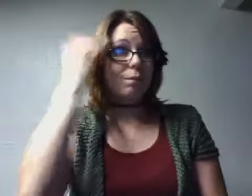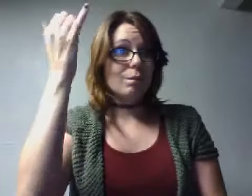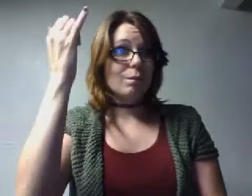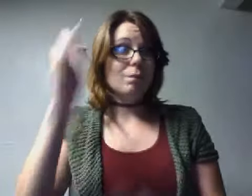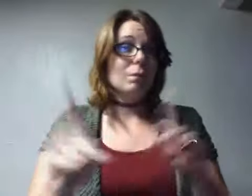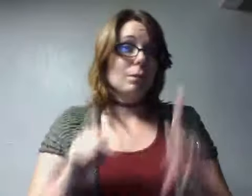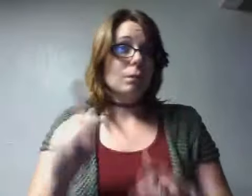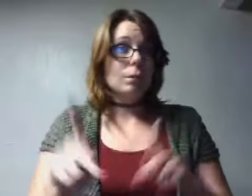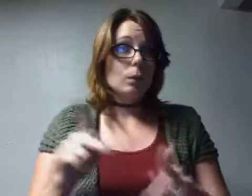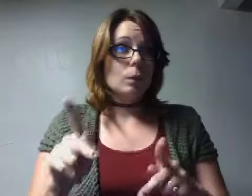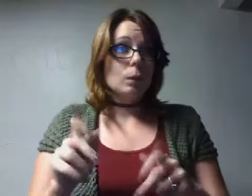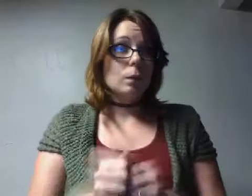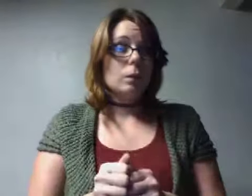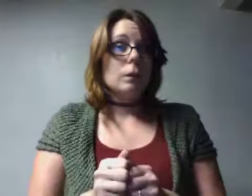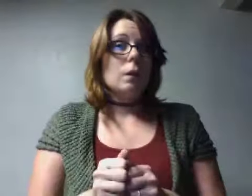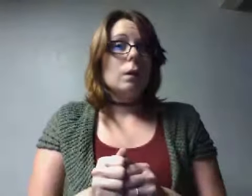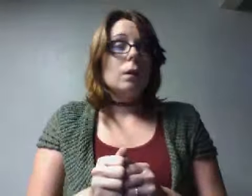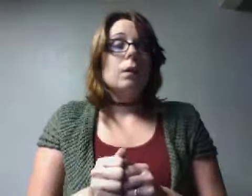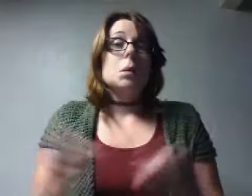aren't producing the work that matches their taste.